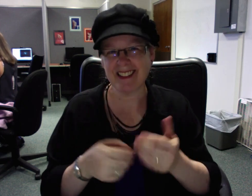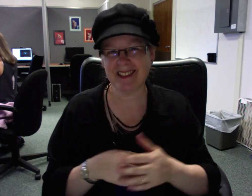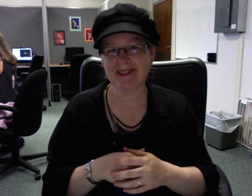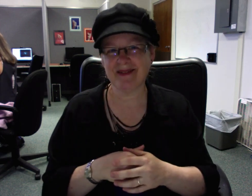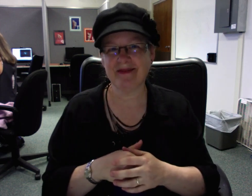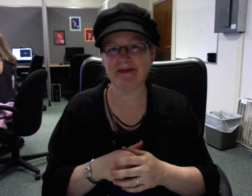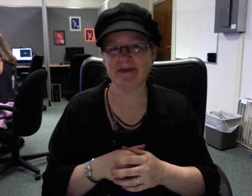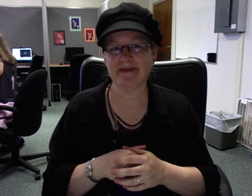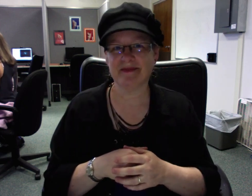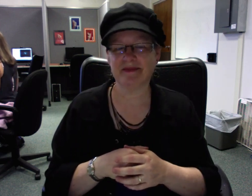cement to buy.